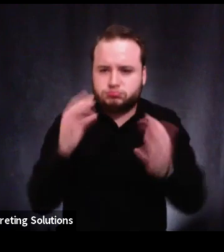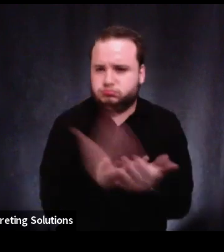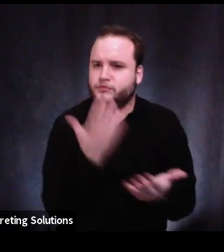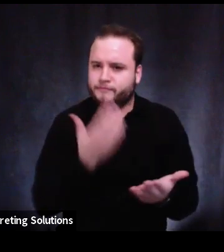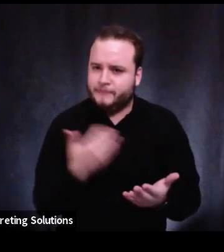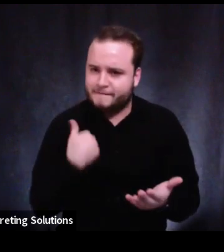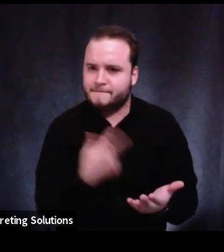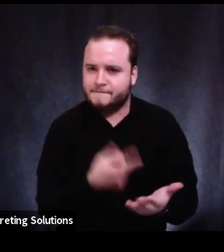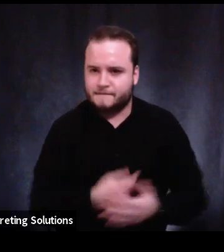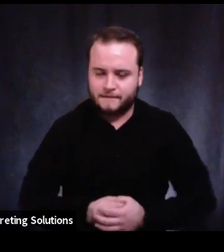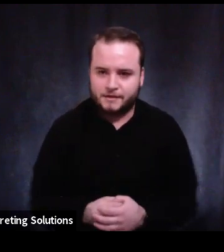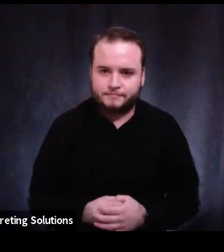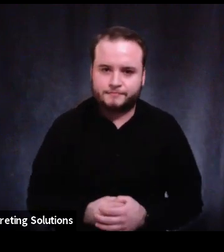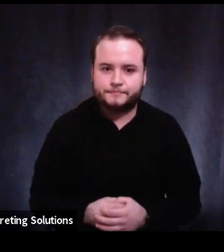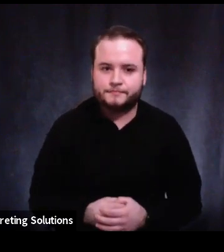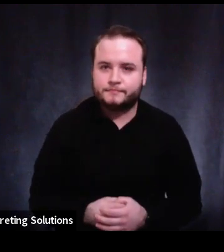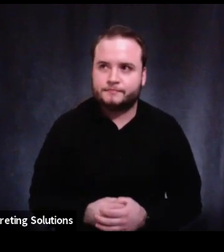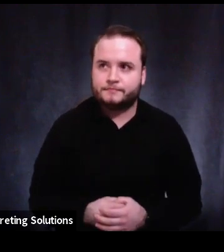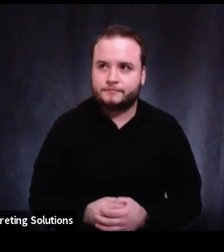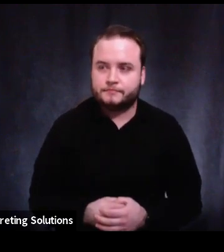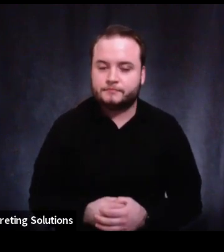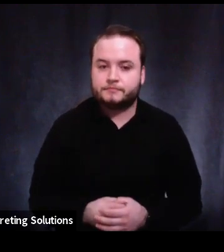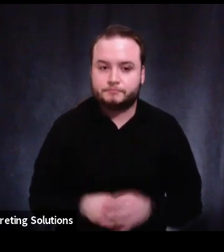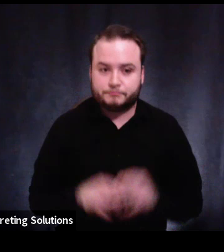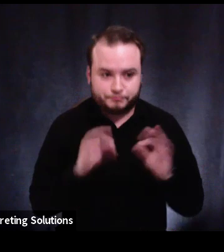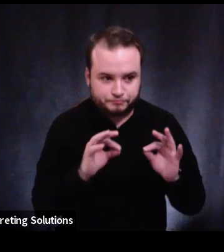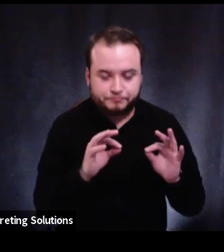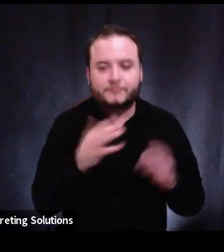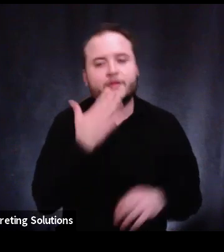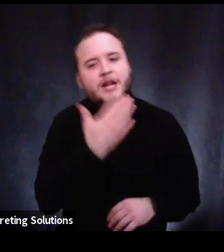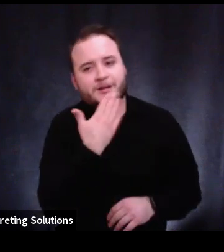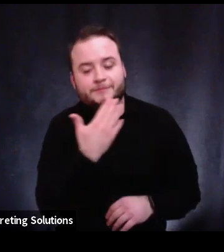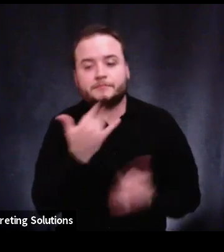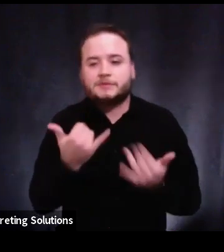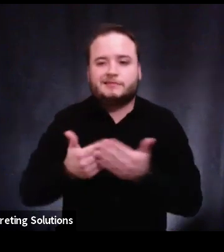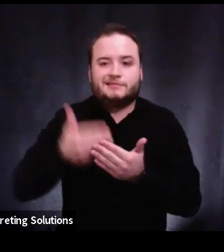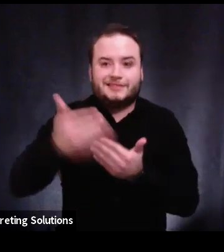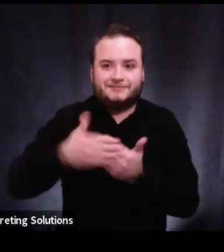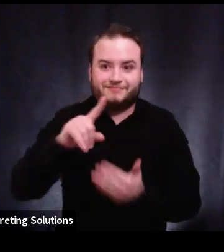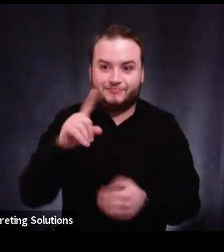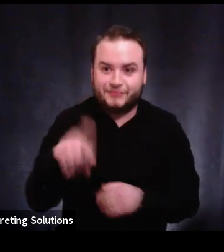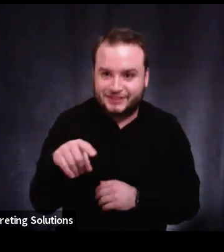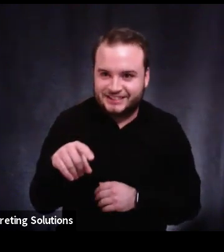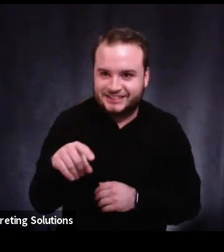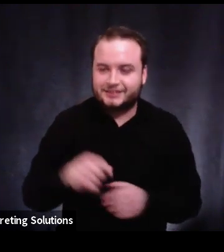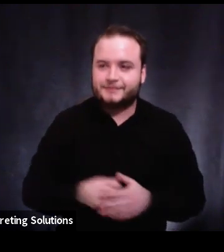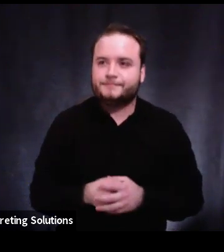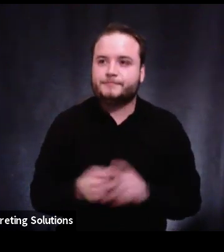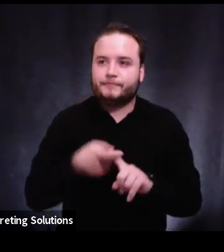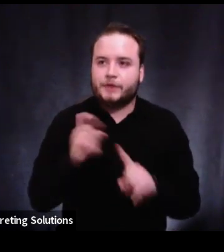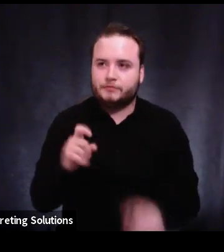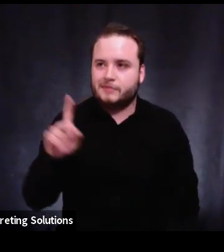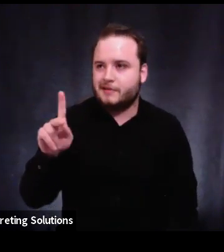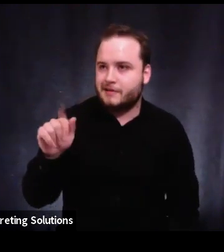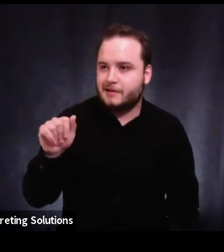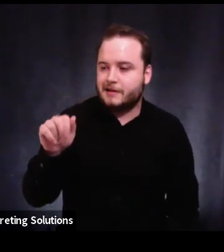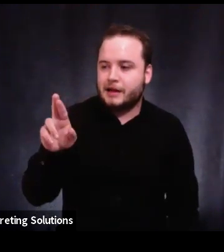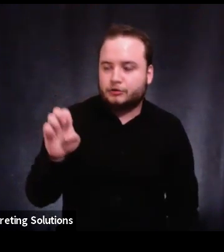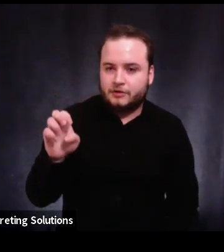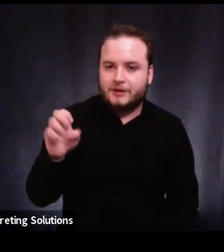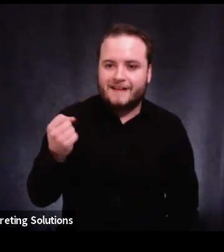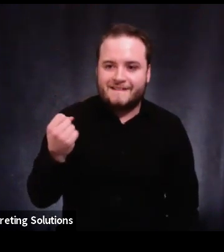Your next question comes from the line of Kent Erdal of CARE TV. Your line is now open. All right, thanks a